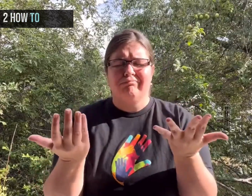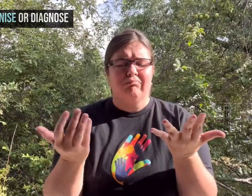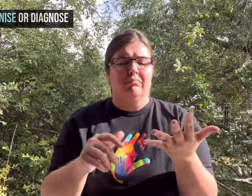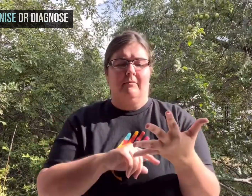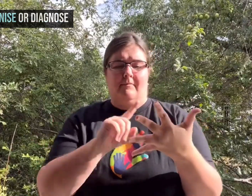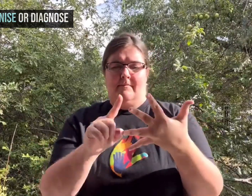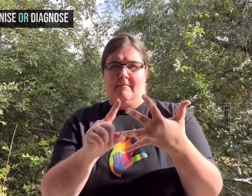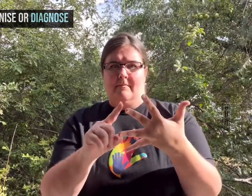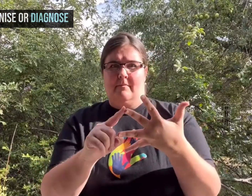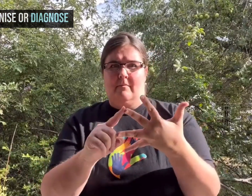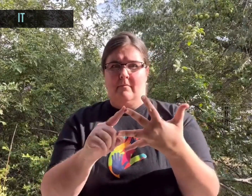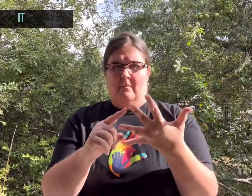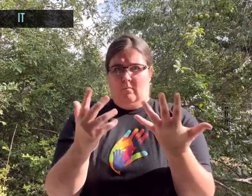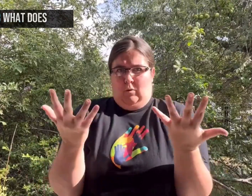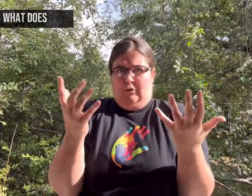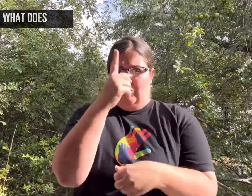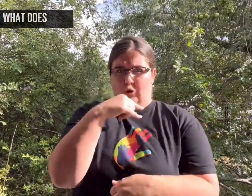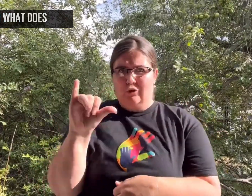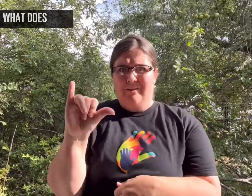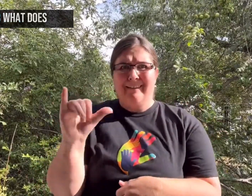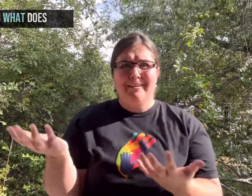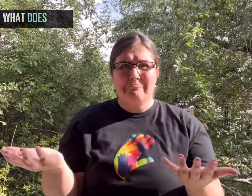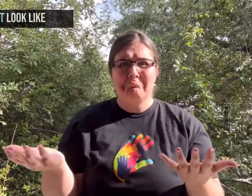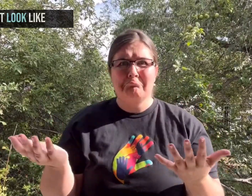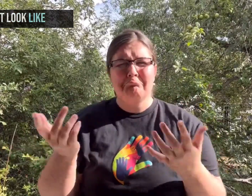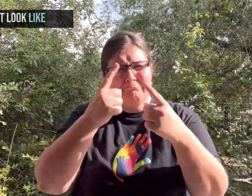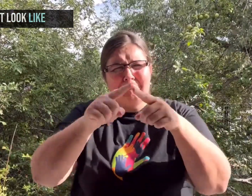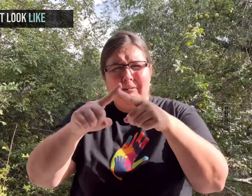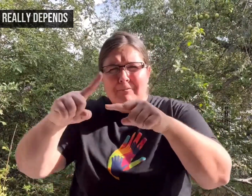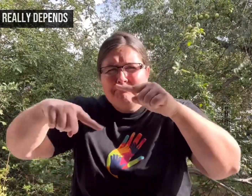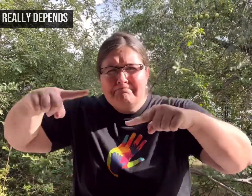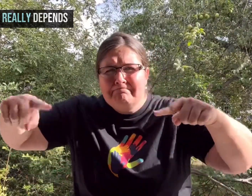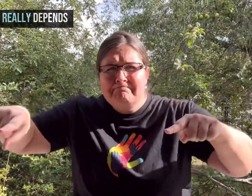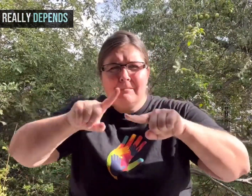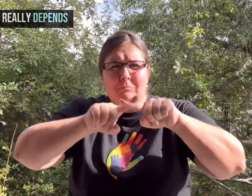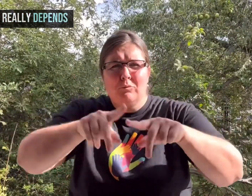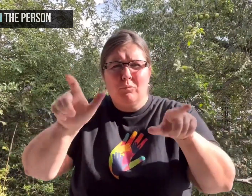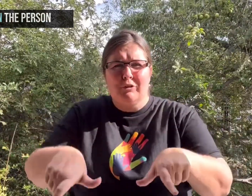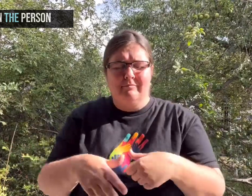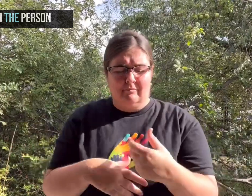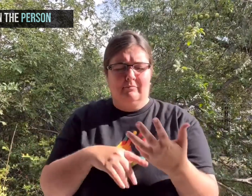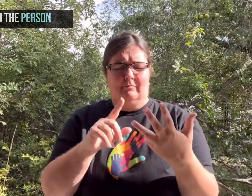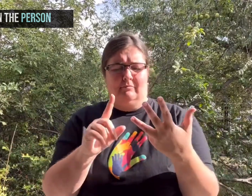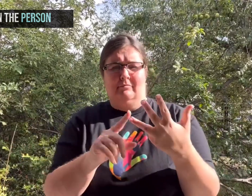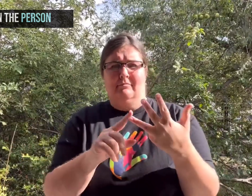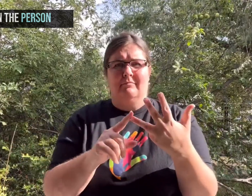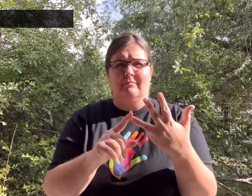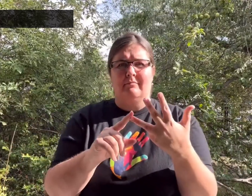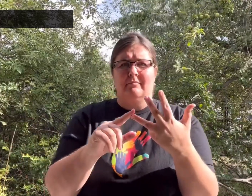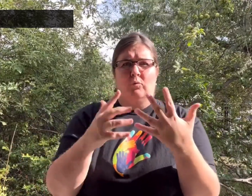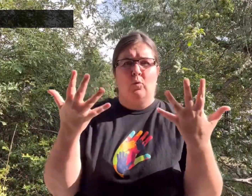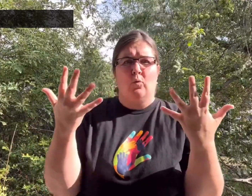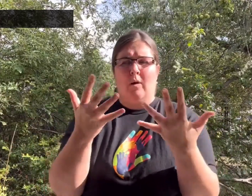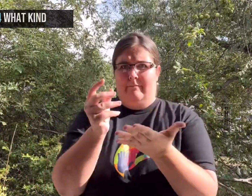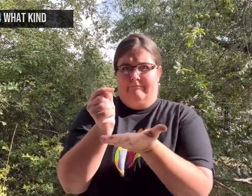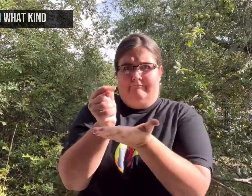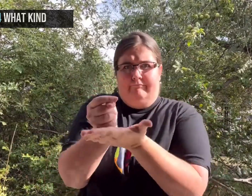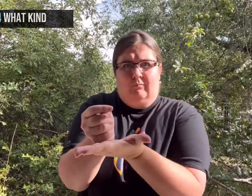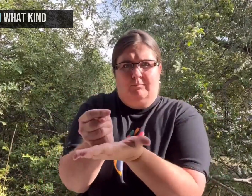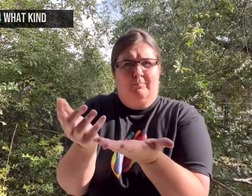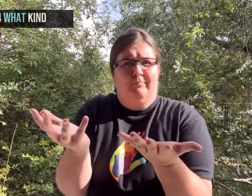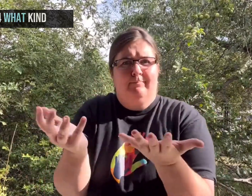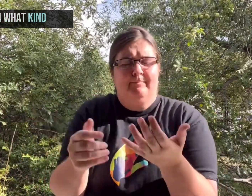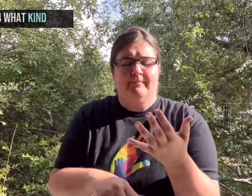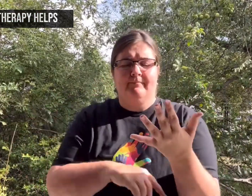to recognize or diagnose it. 3, what does it look like, which really depends on the person.